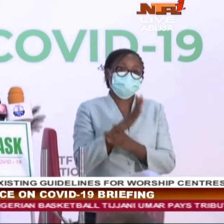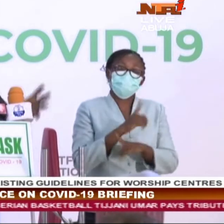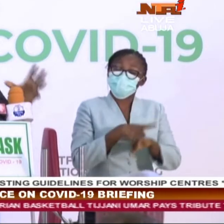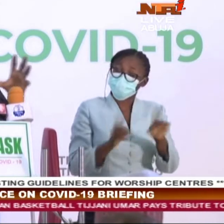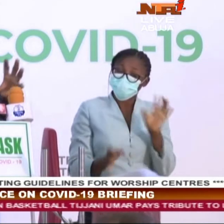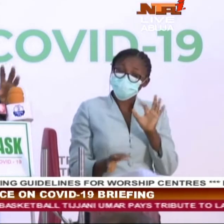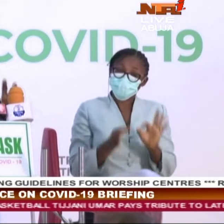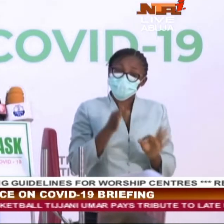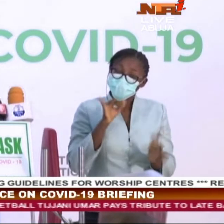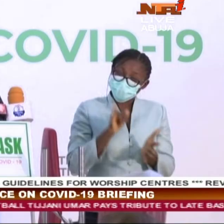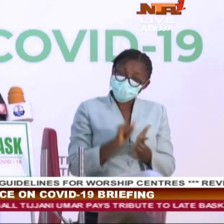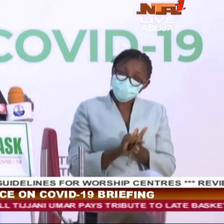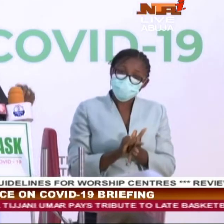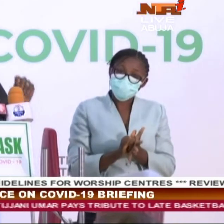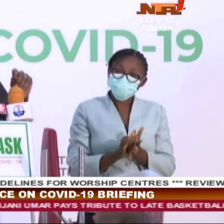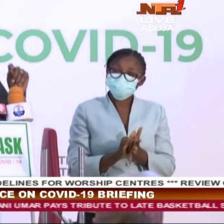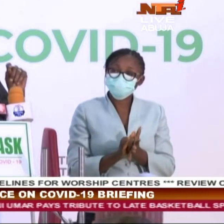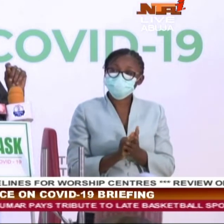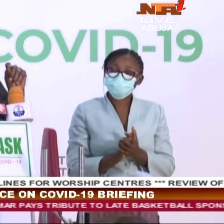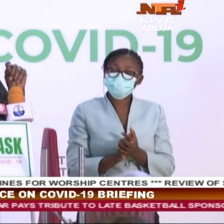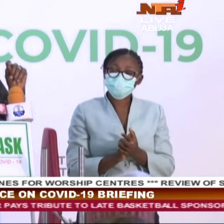But you see, that now